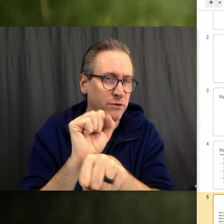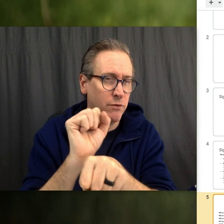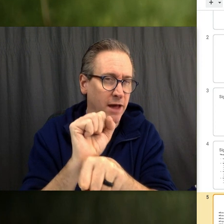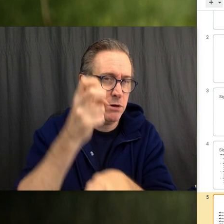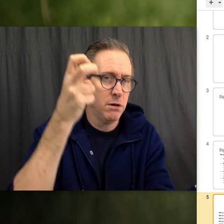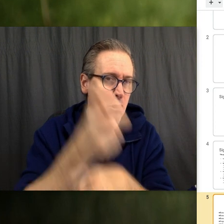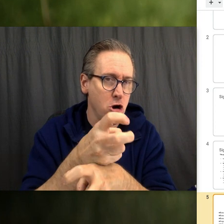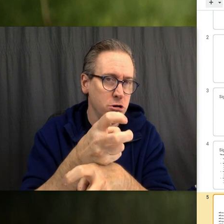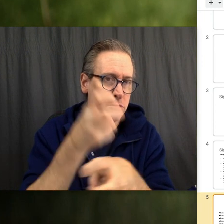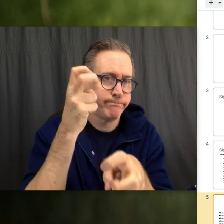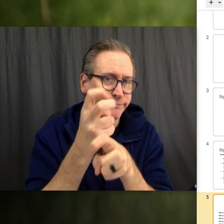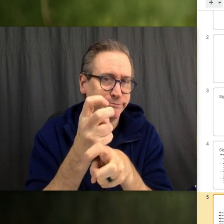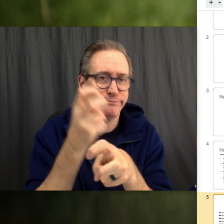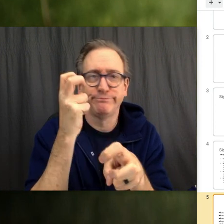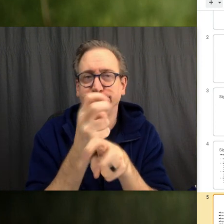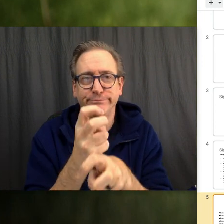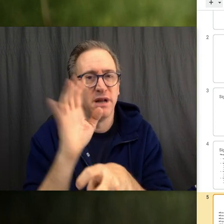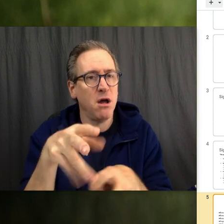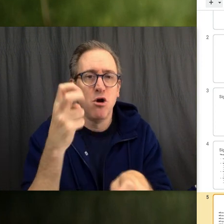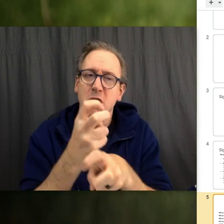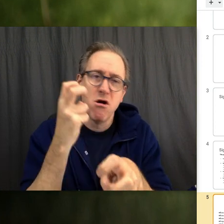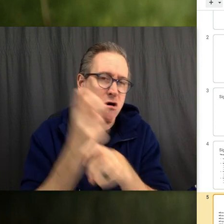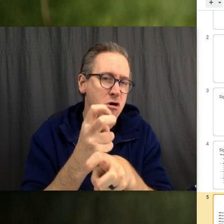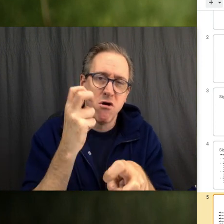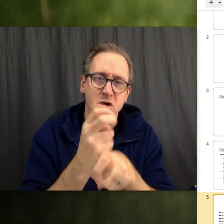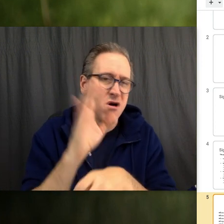work, if you know that one. Hard.